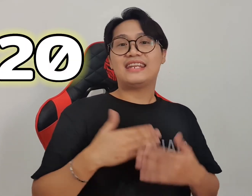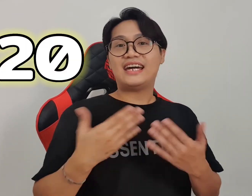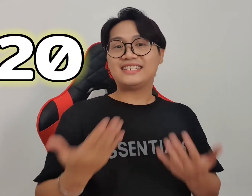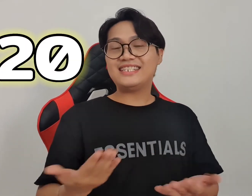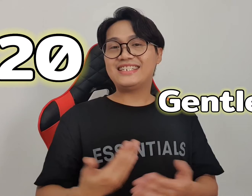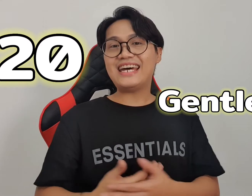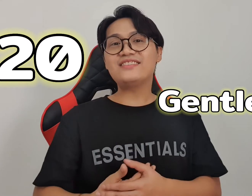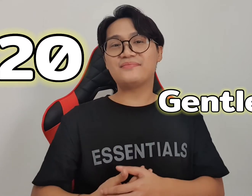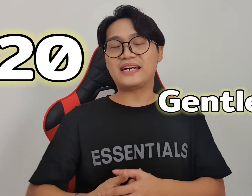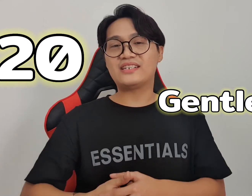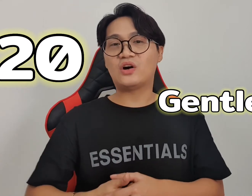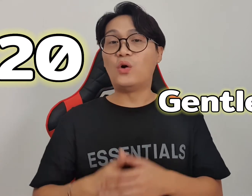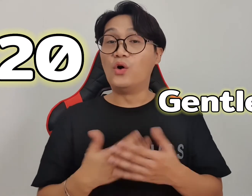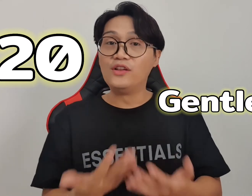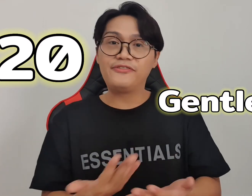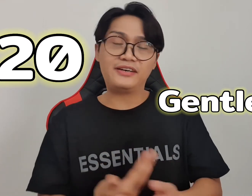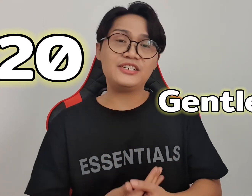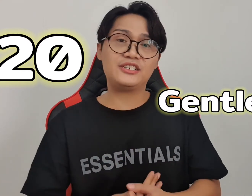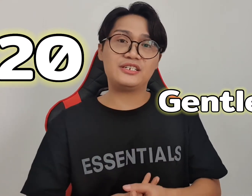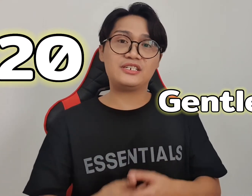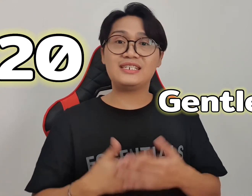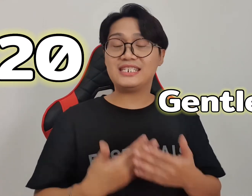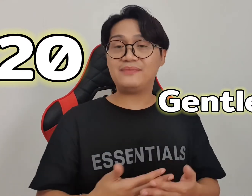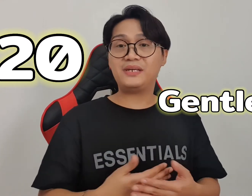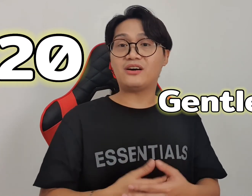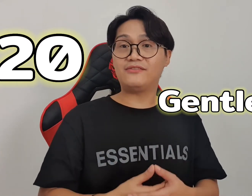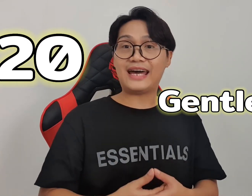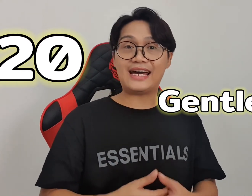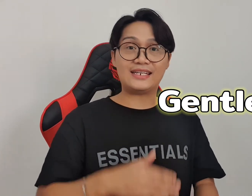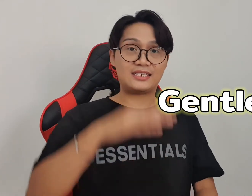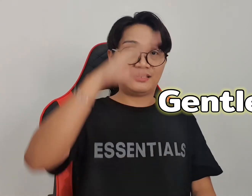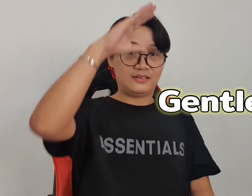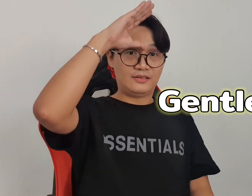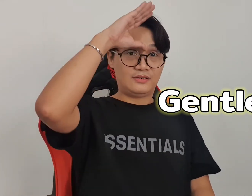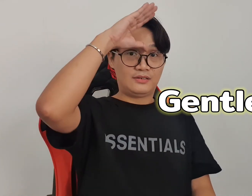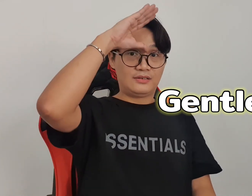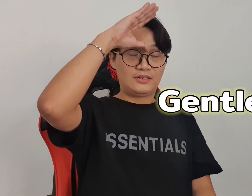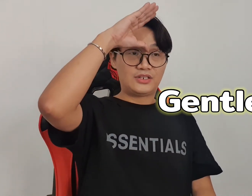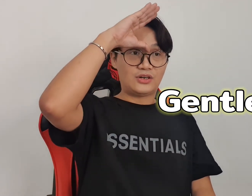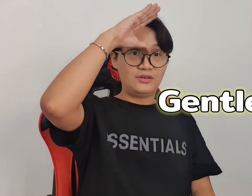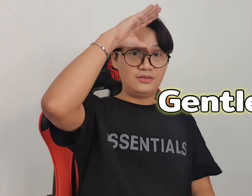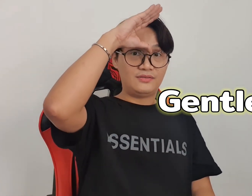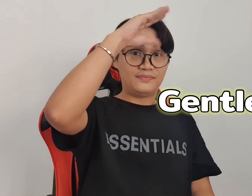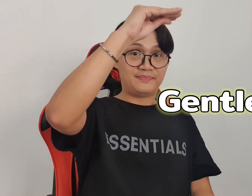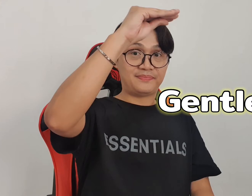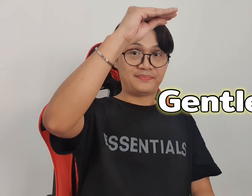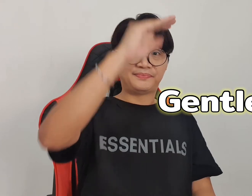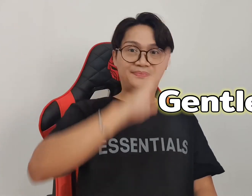Next is gentleman, old-fashioned tipping of hat. So,